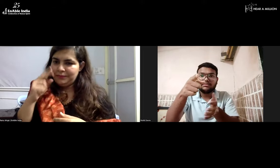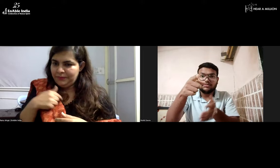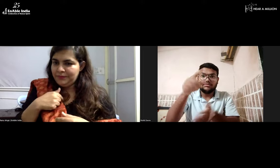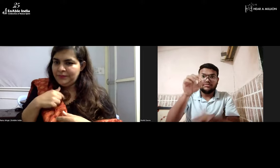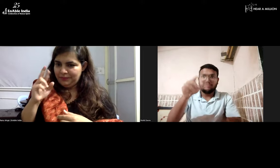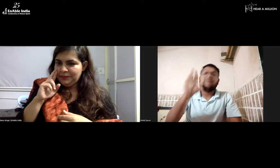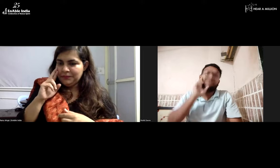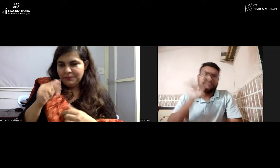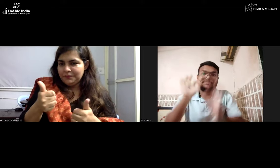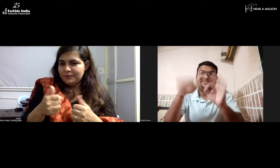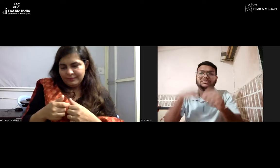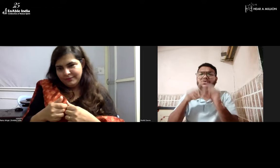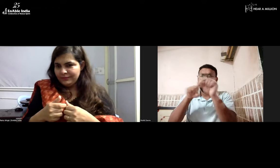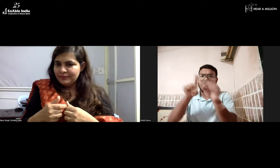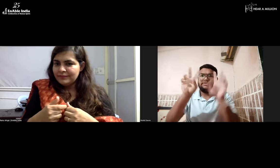them.